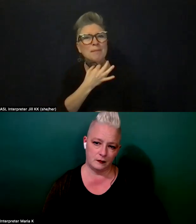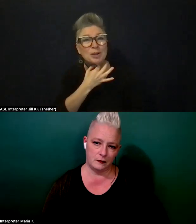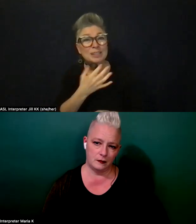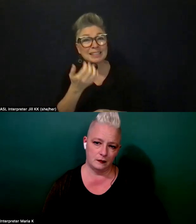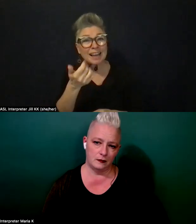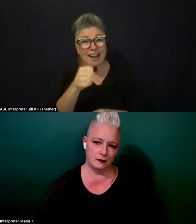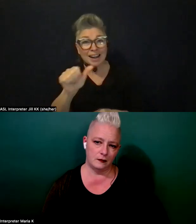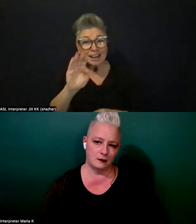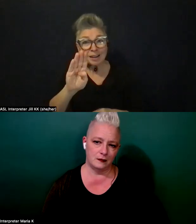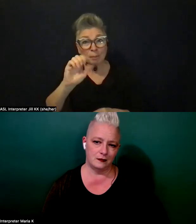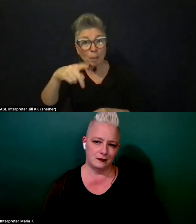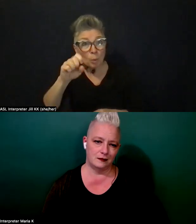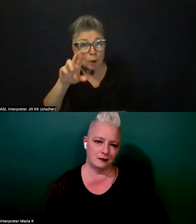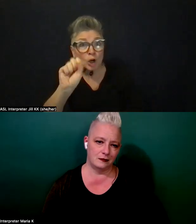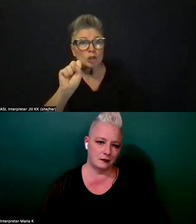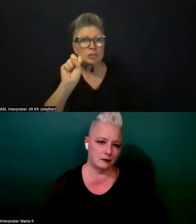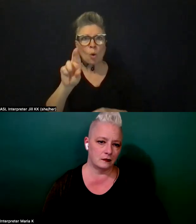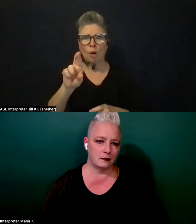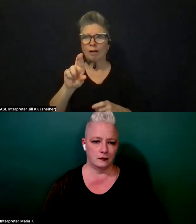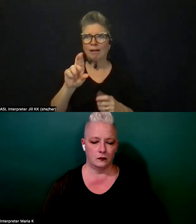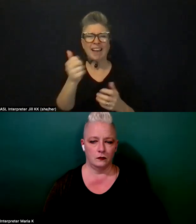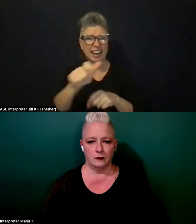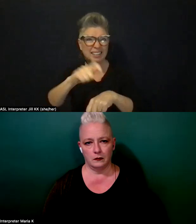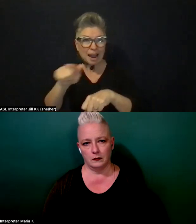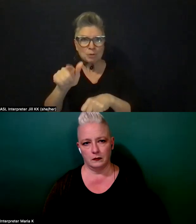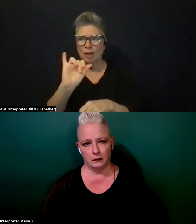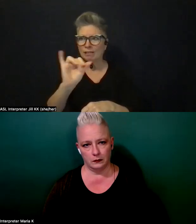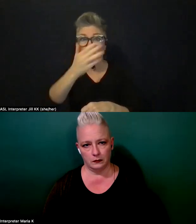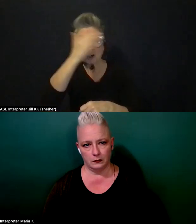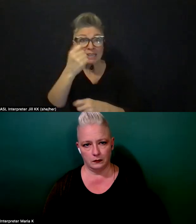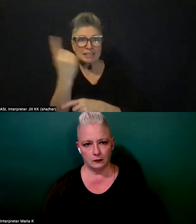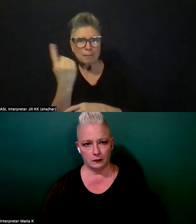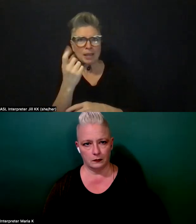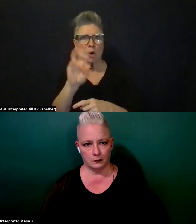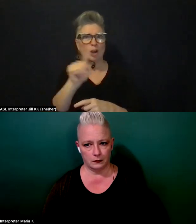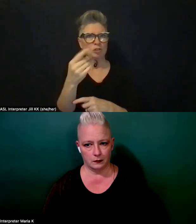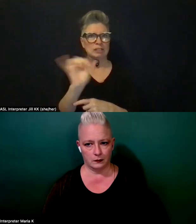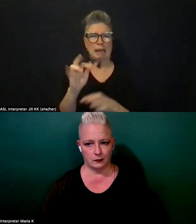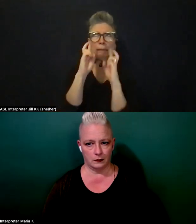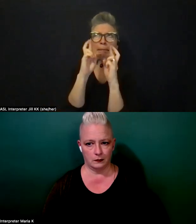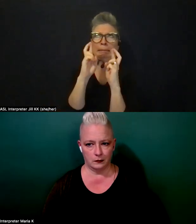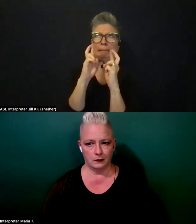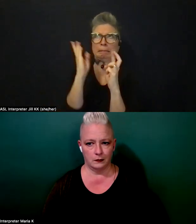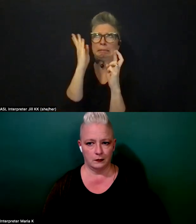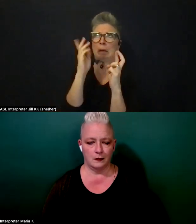you kind of like forget something or no, just go with the flow. Maybe they won't notice anything. Hopefully,